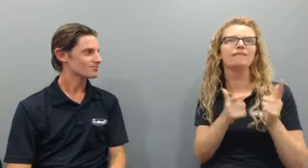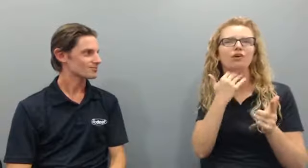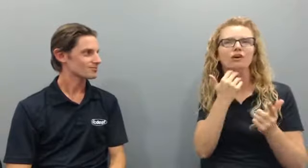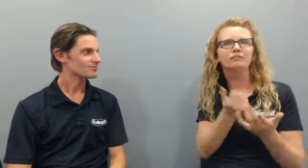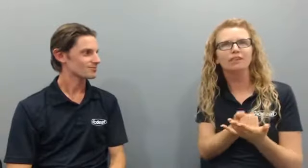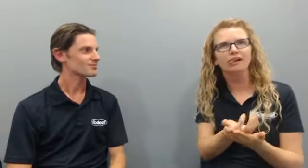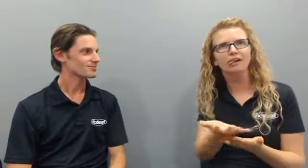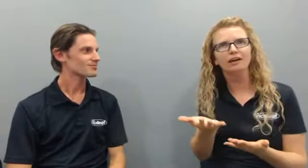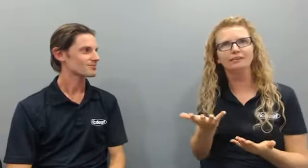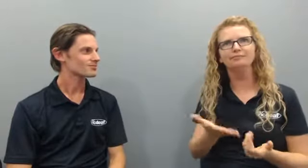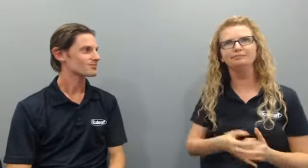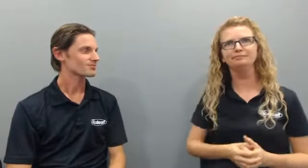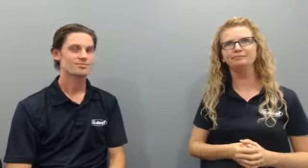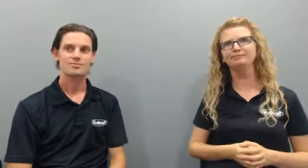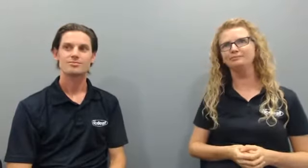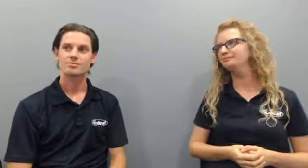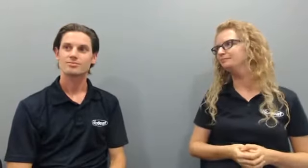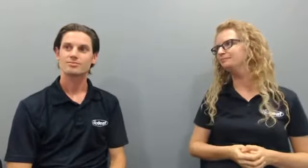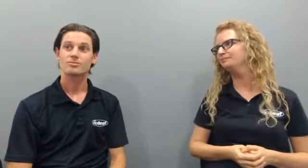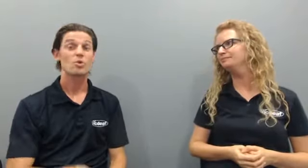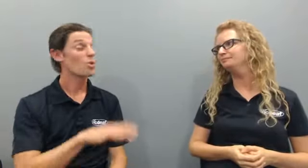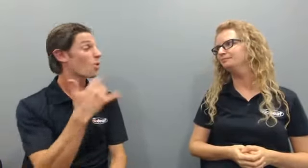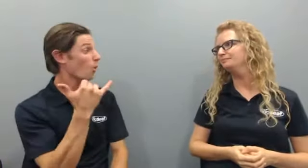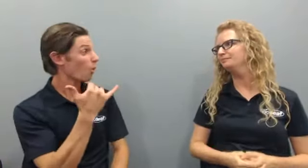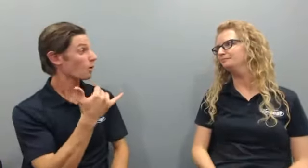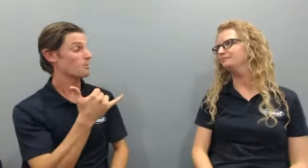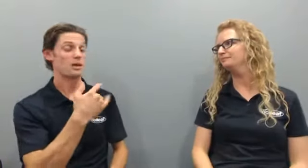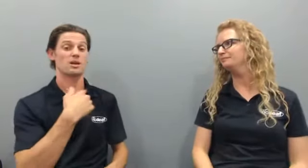appointment, rather than spending all of your NDIS money on travel.